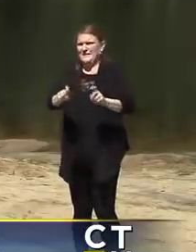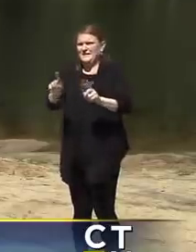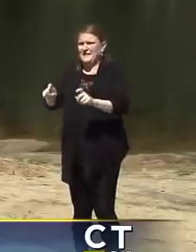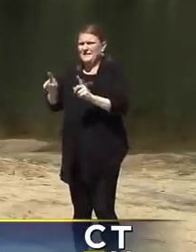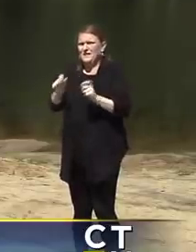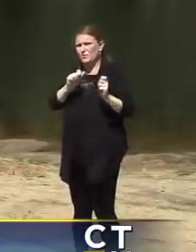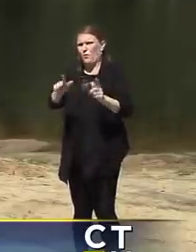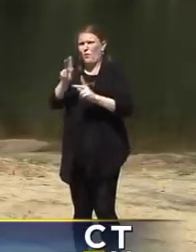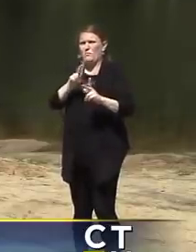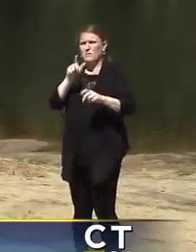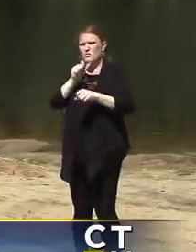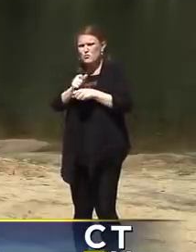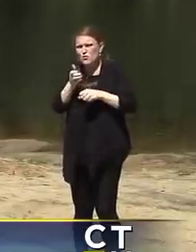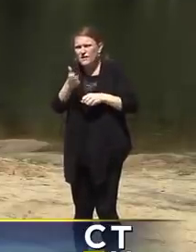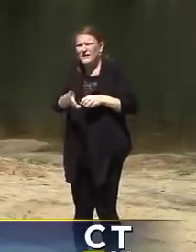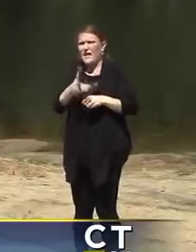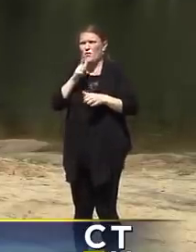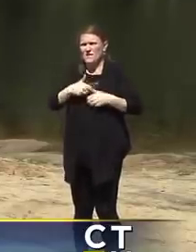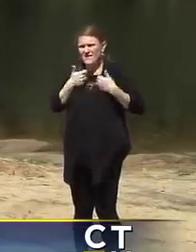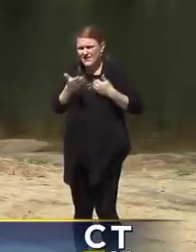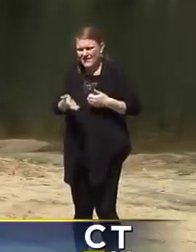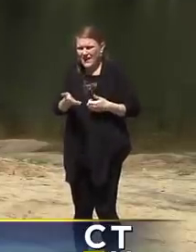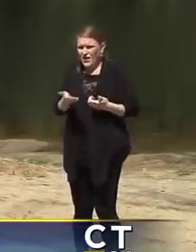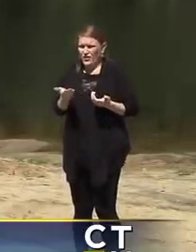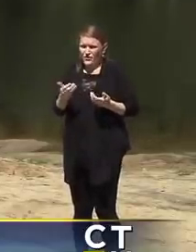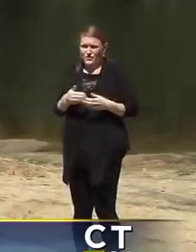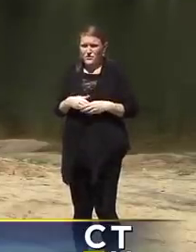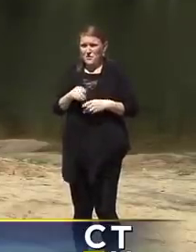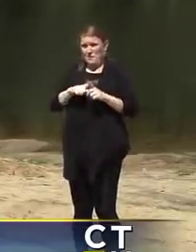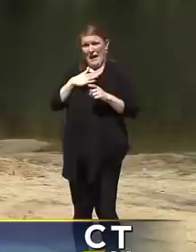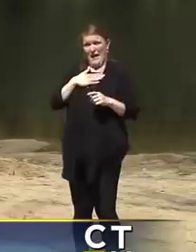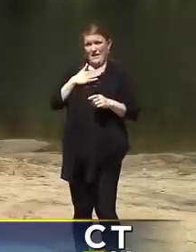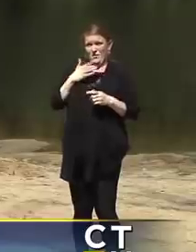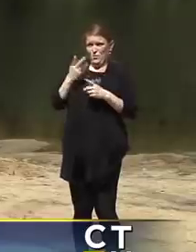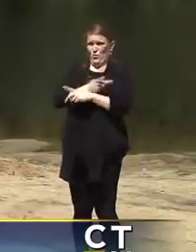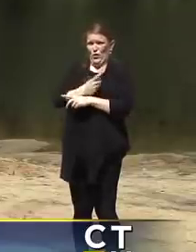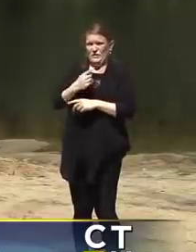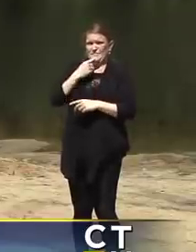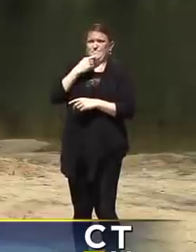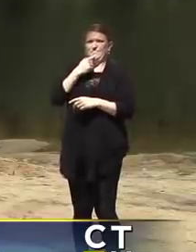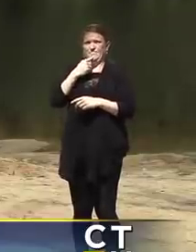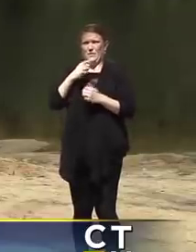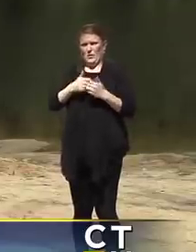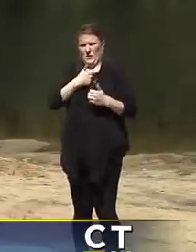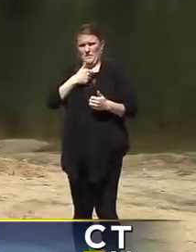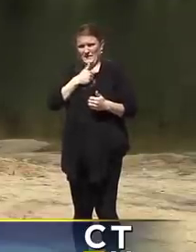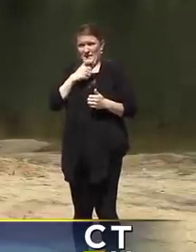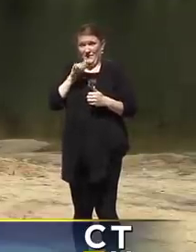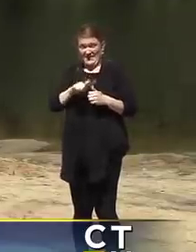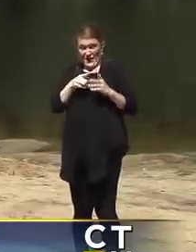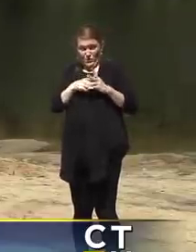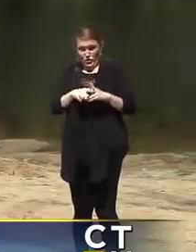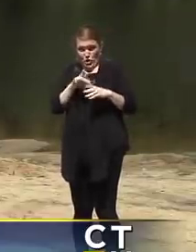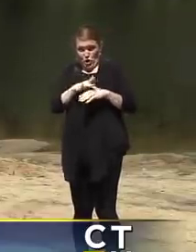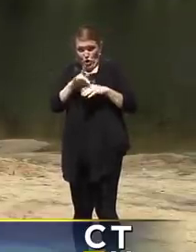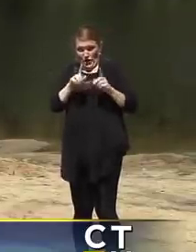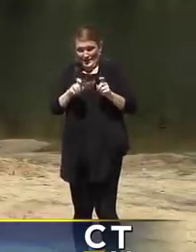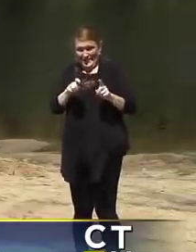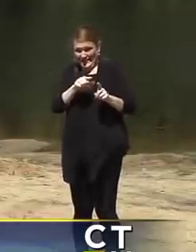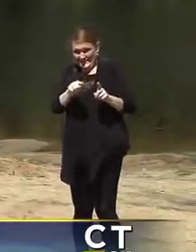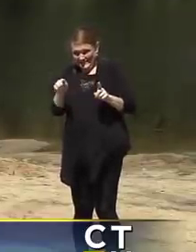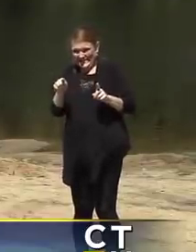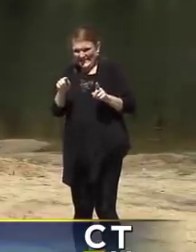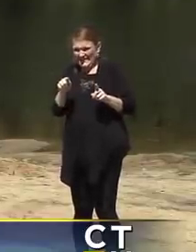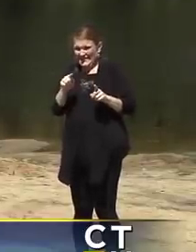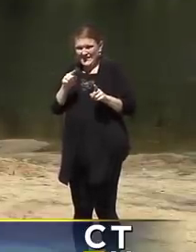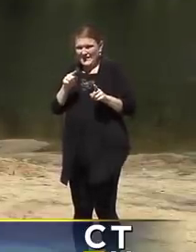now. My biggest regret there is when we started doing that early testing, it took us, as you've heard me say before, 4 or